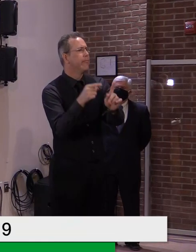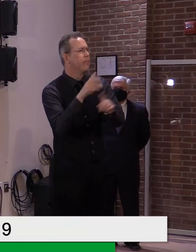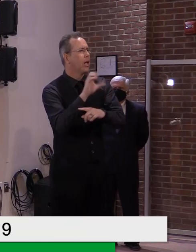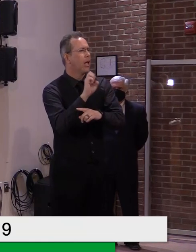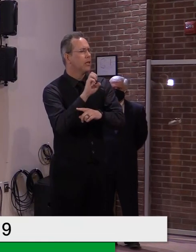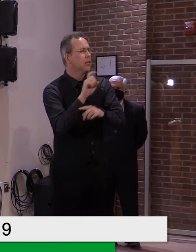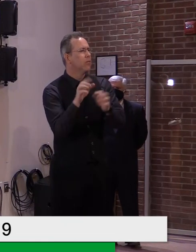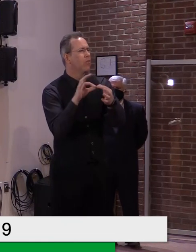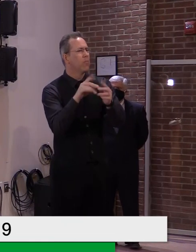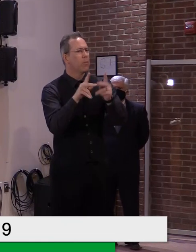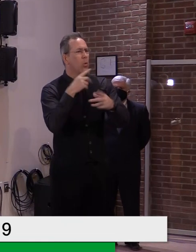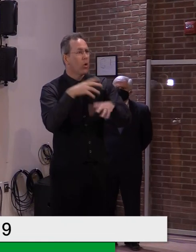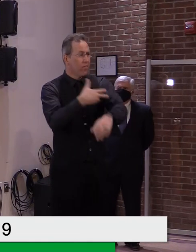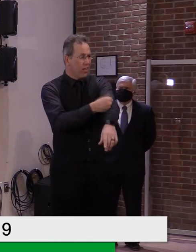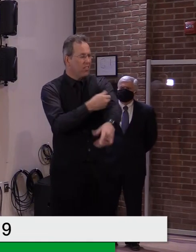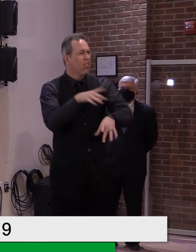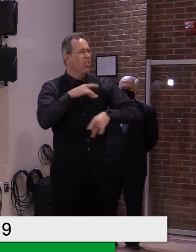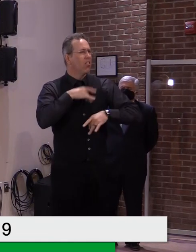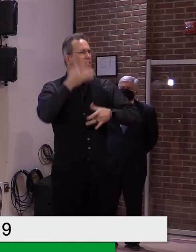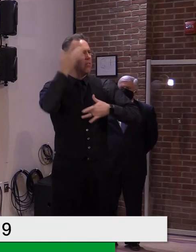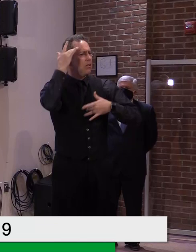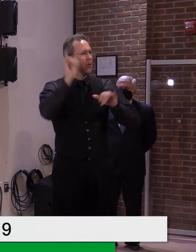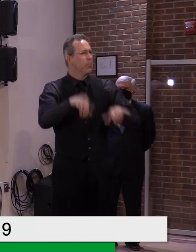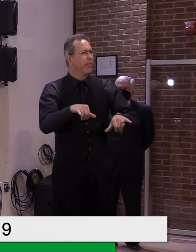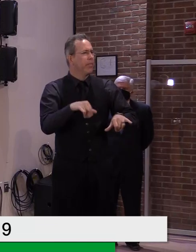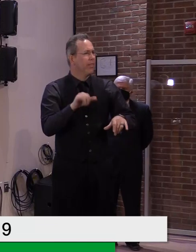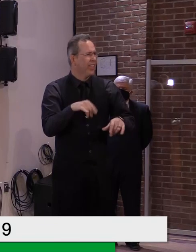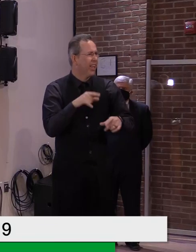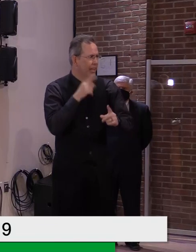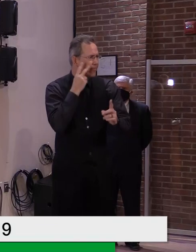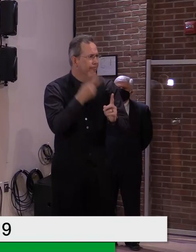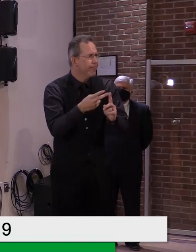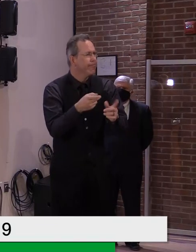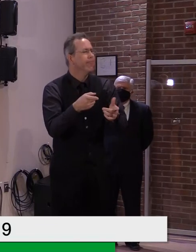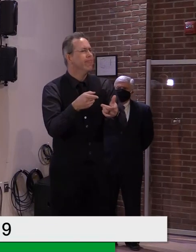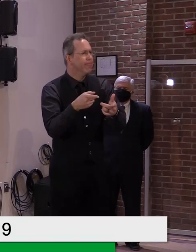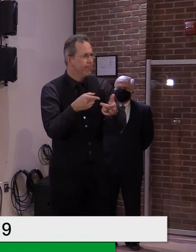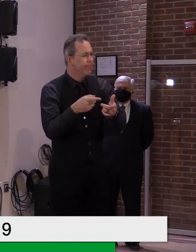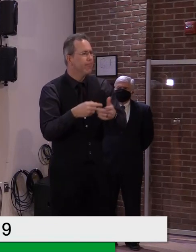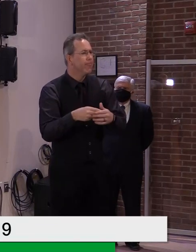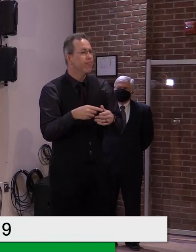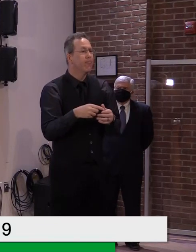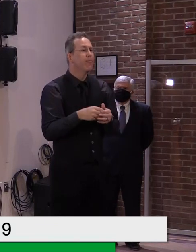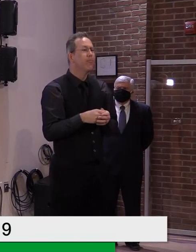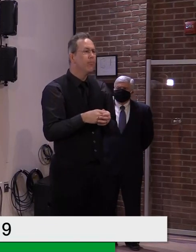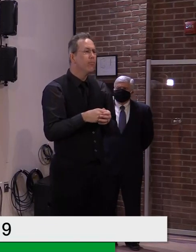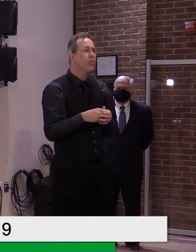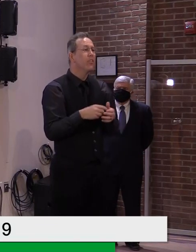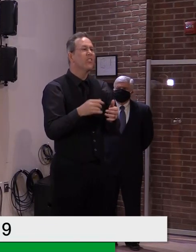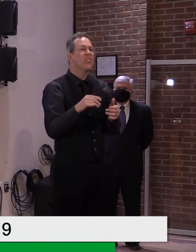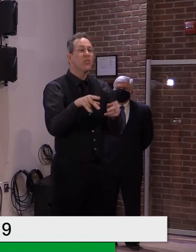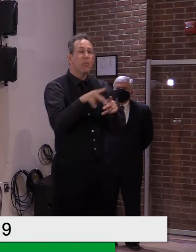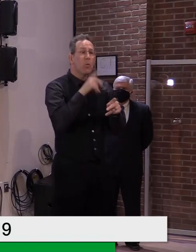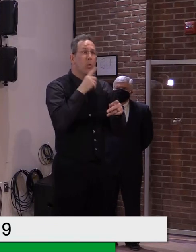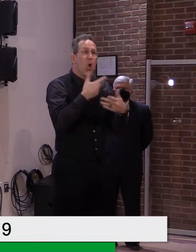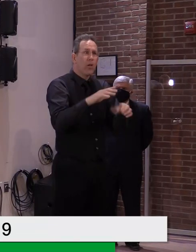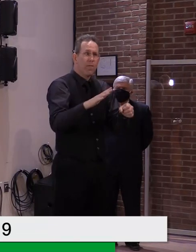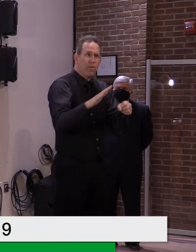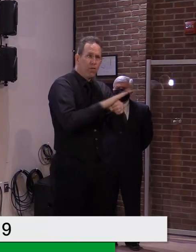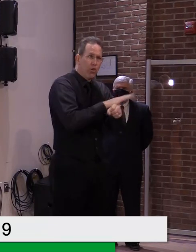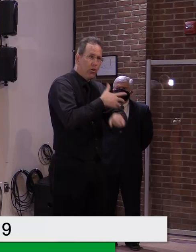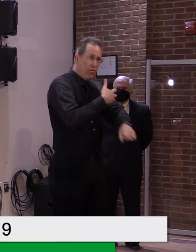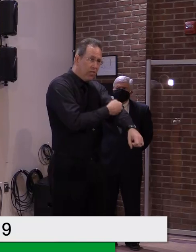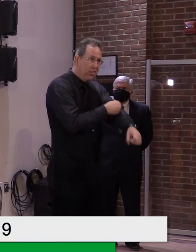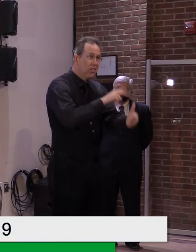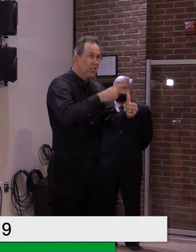are people who had been fully vaccinated but still ended up with a positive COVID test,